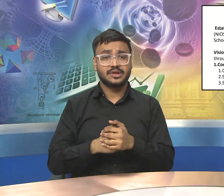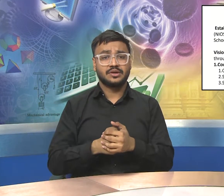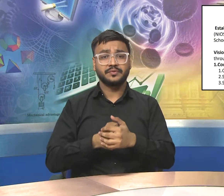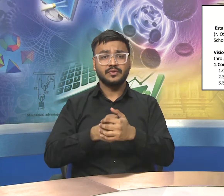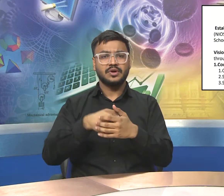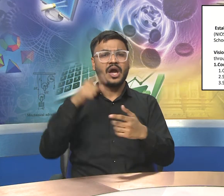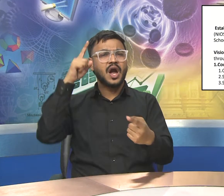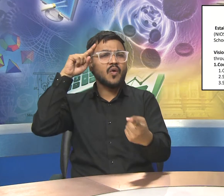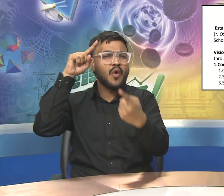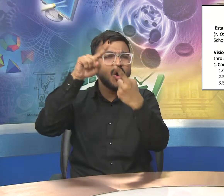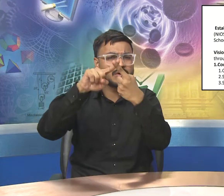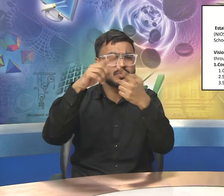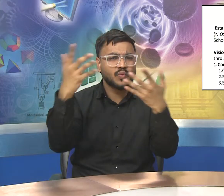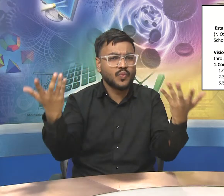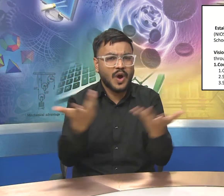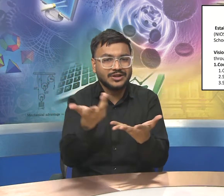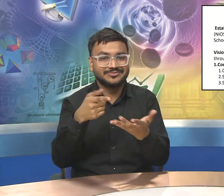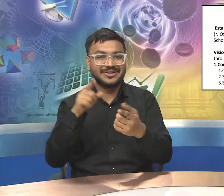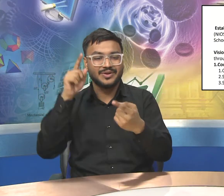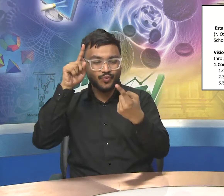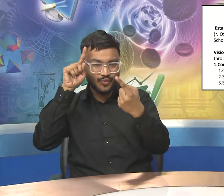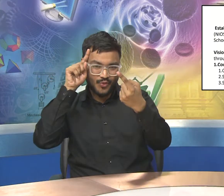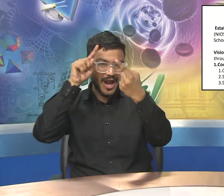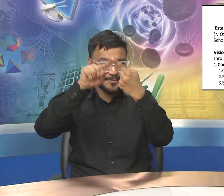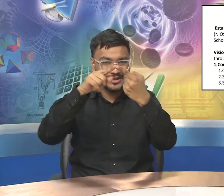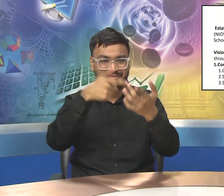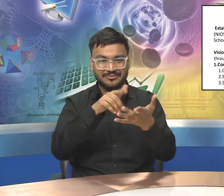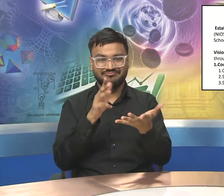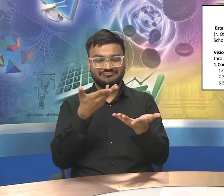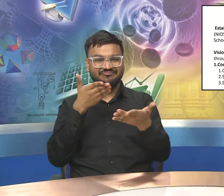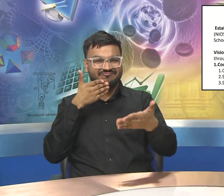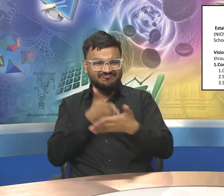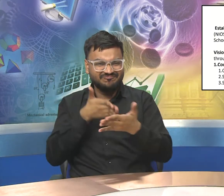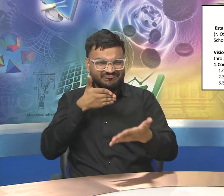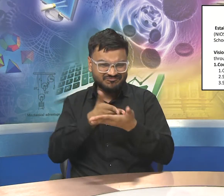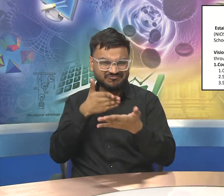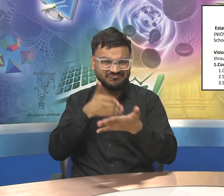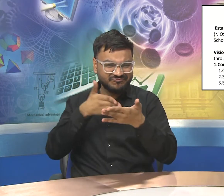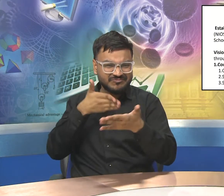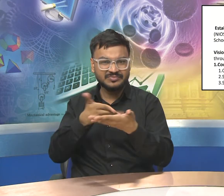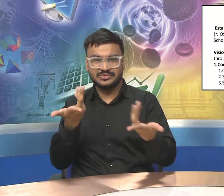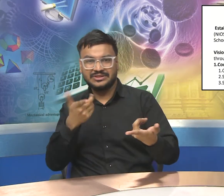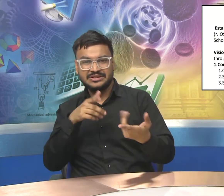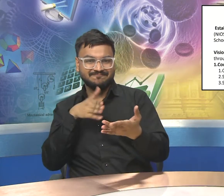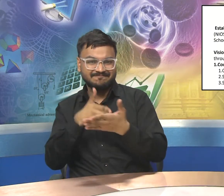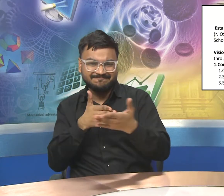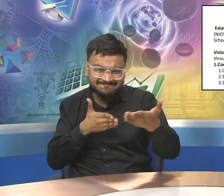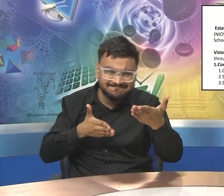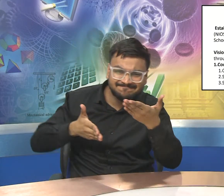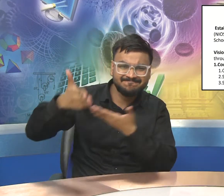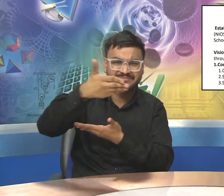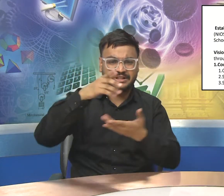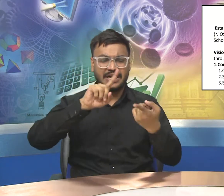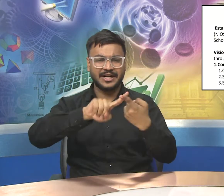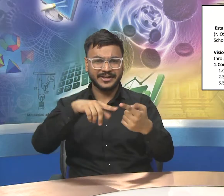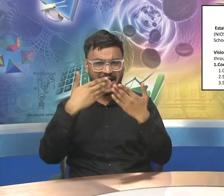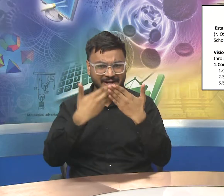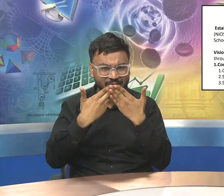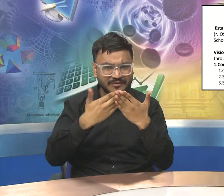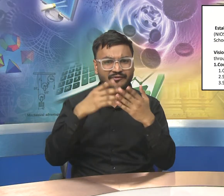in November 1989 with a vision to provide inclusive